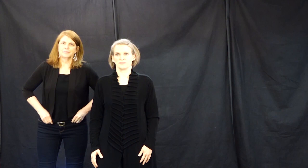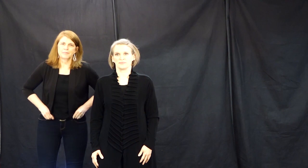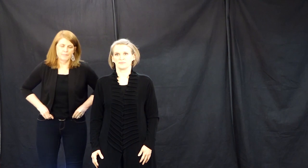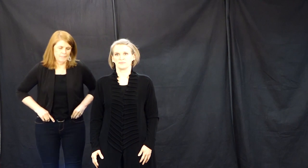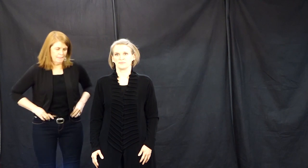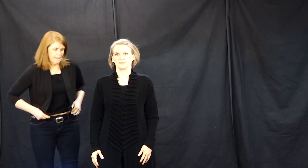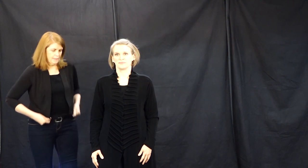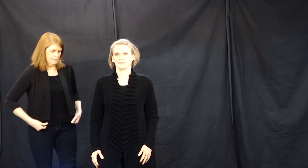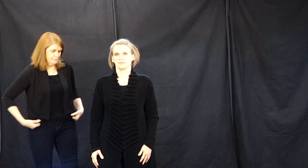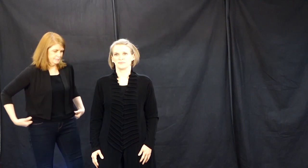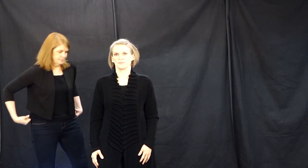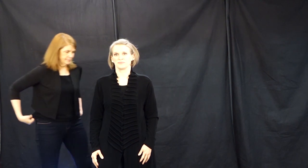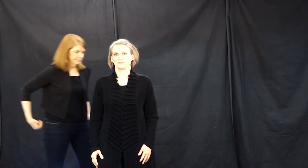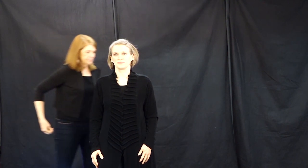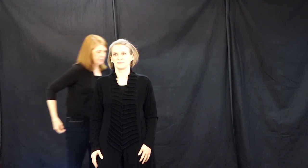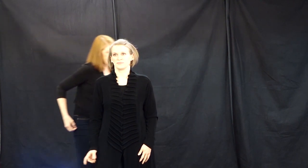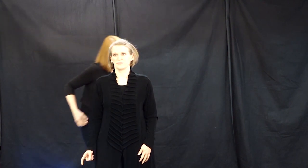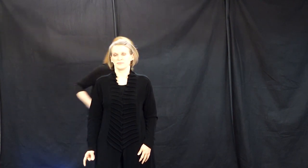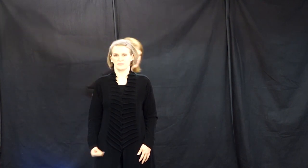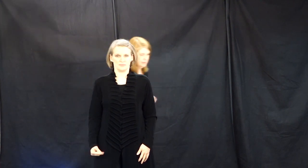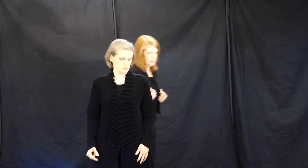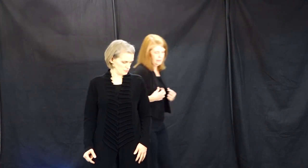no control who lives who.